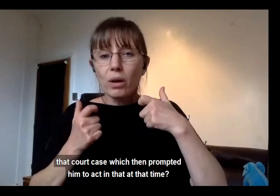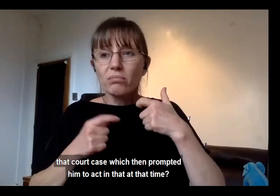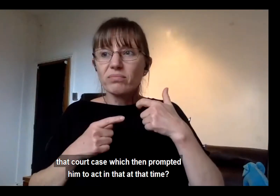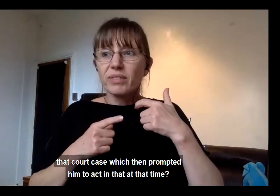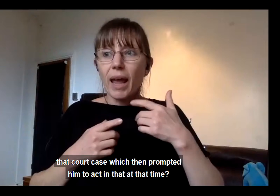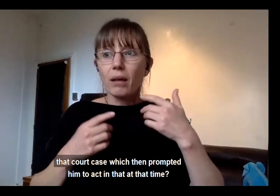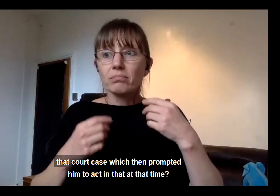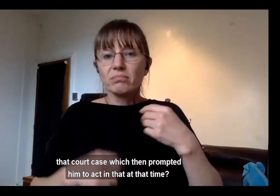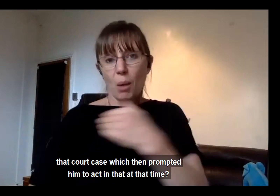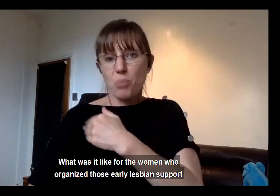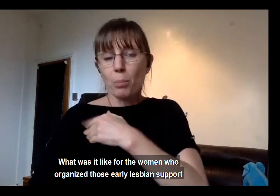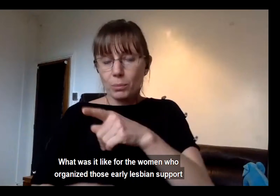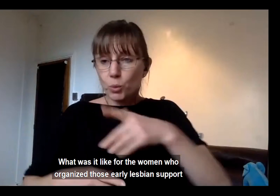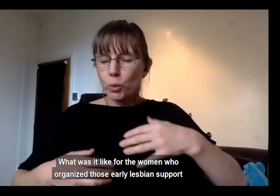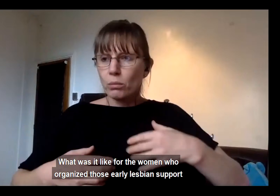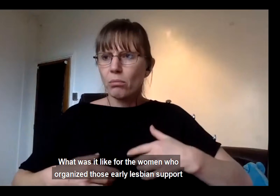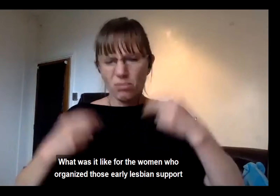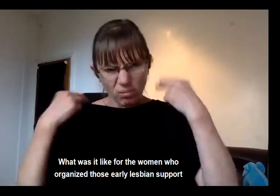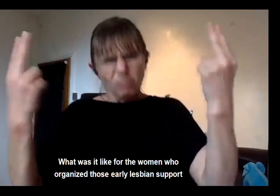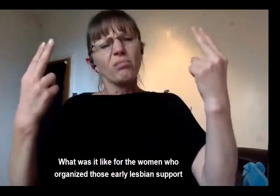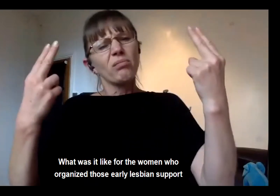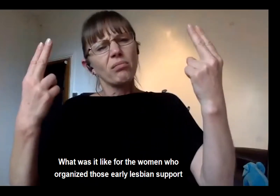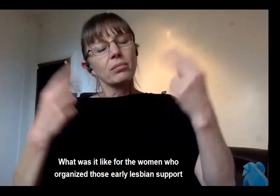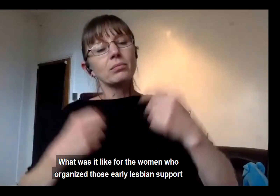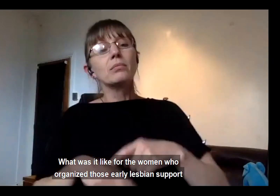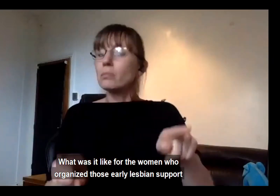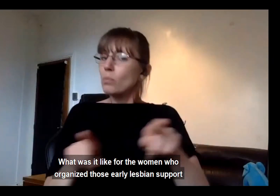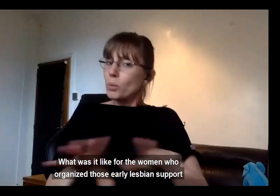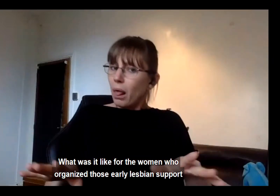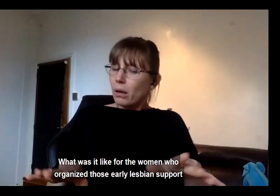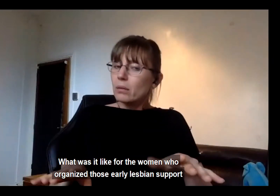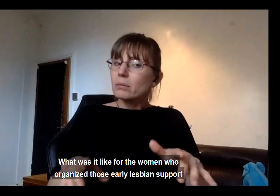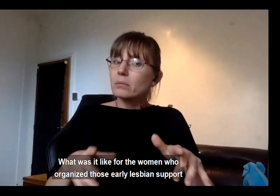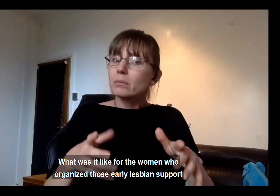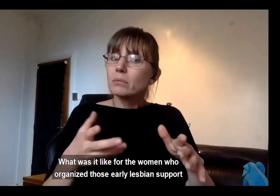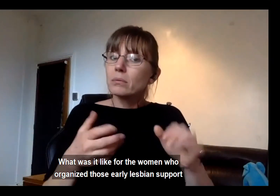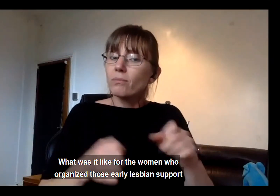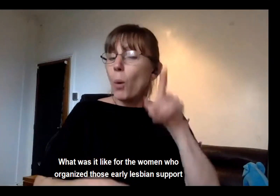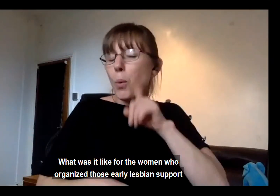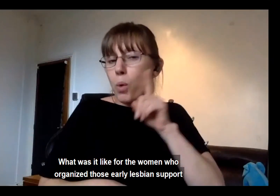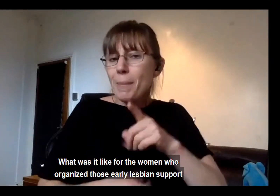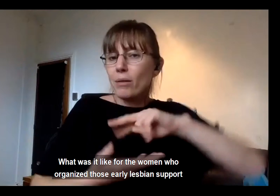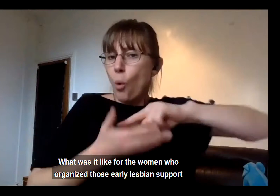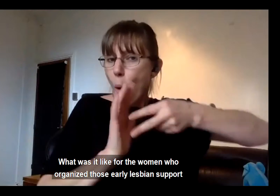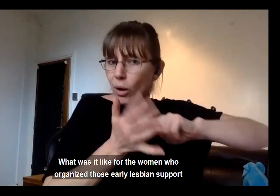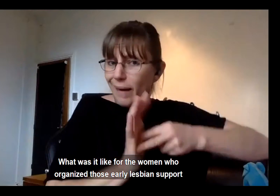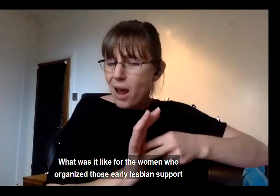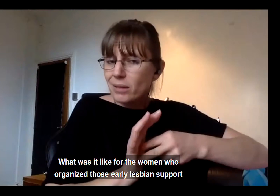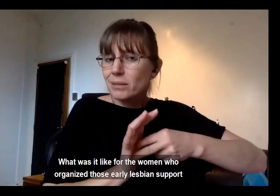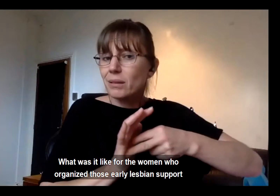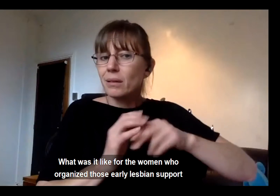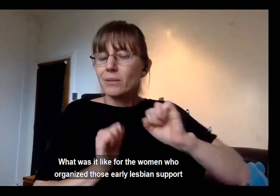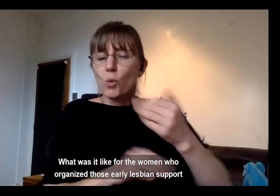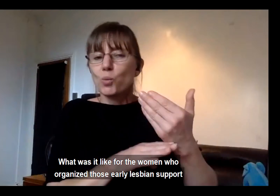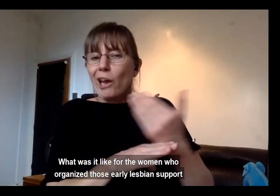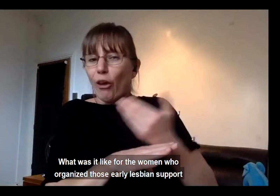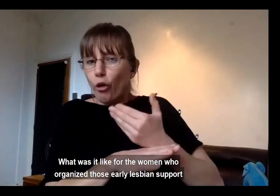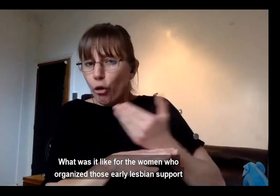at that time? What was it like for the women who organised those